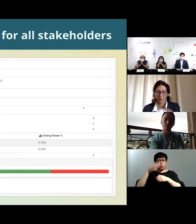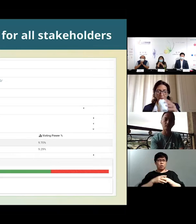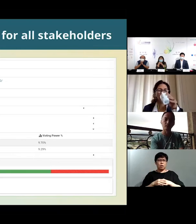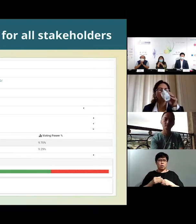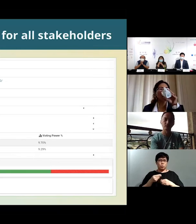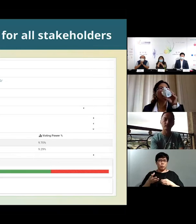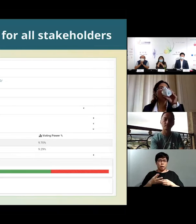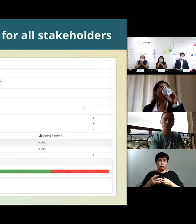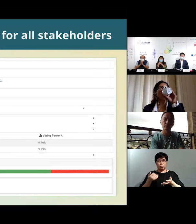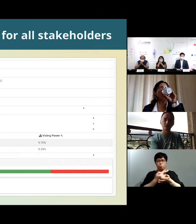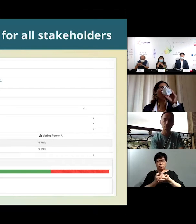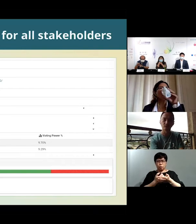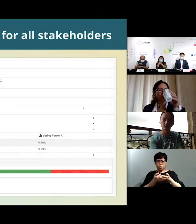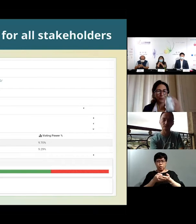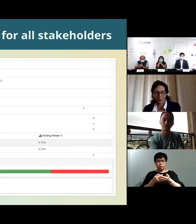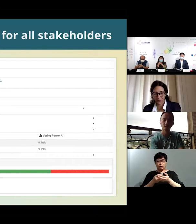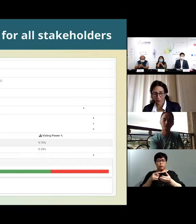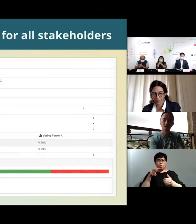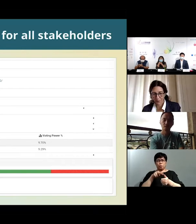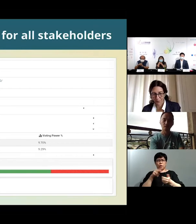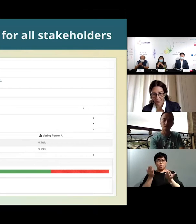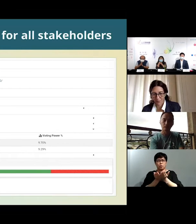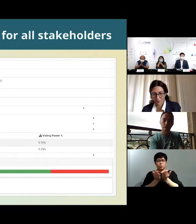congressmen elected by stakeholders.